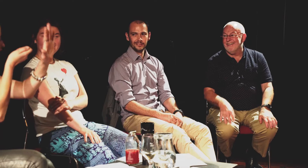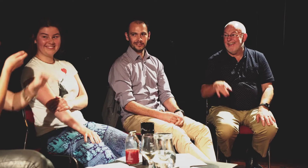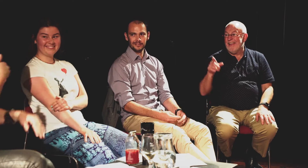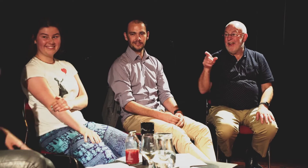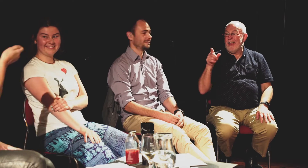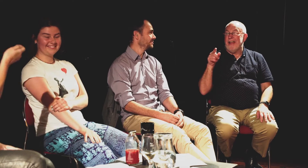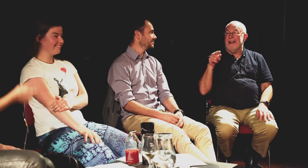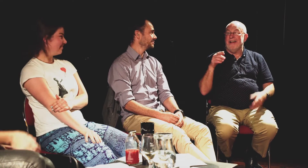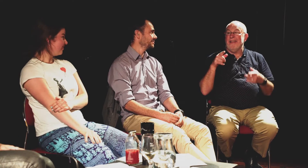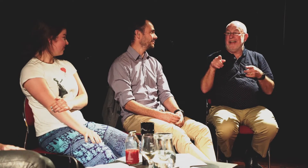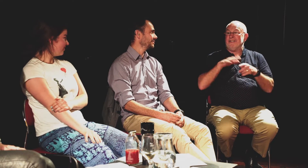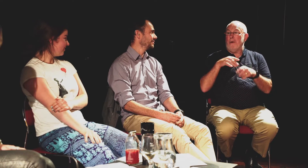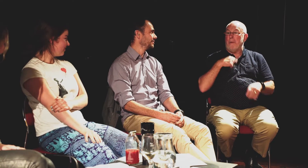Holding the torch just so you can see.